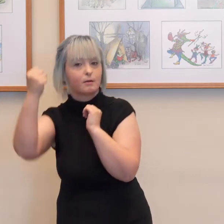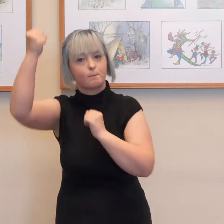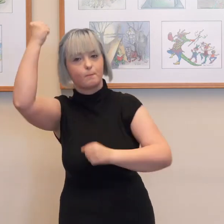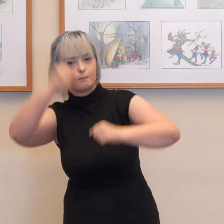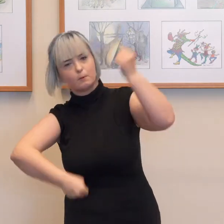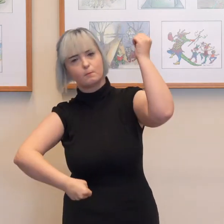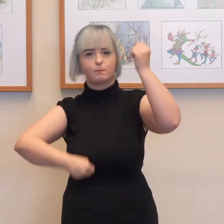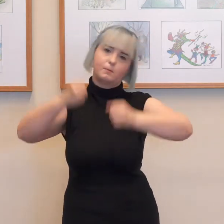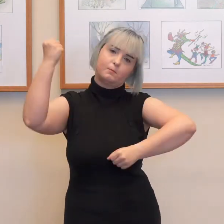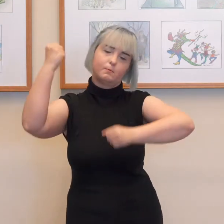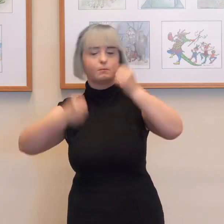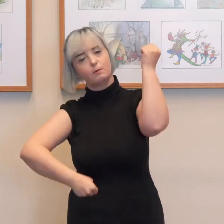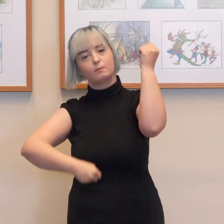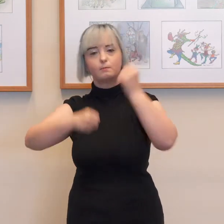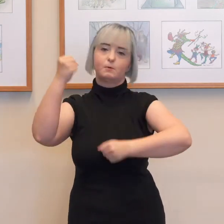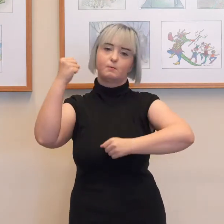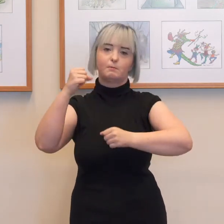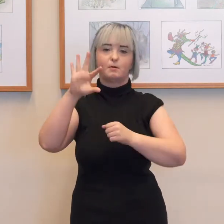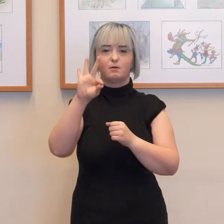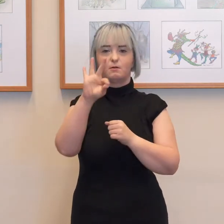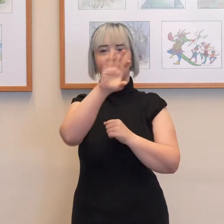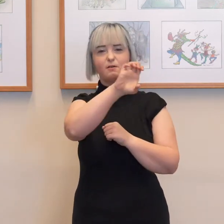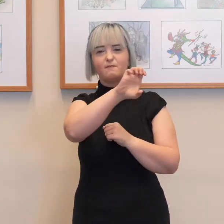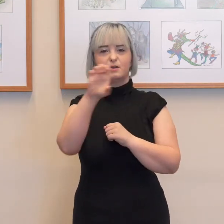thump, thump, thumping of the giant.